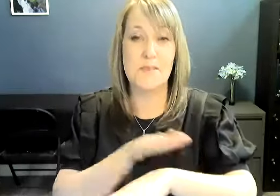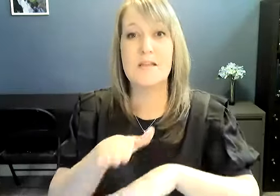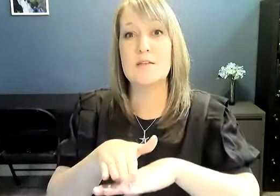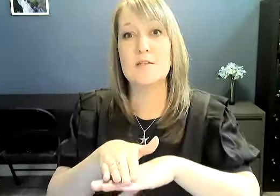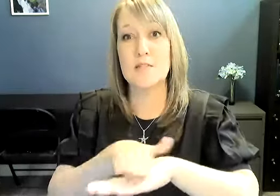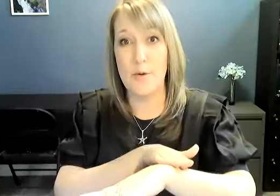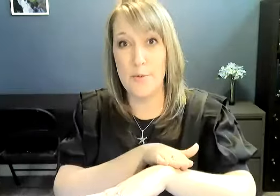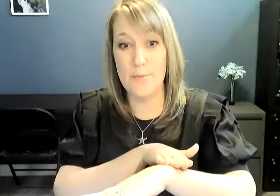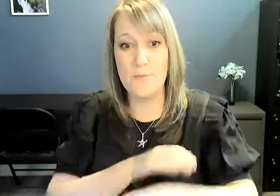Slow.